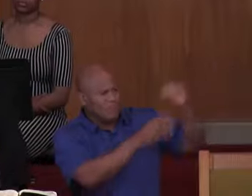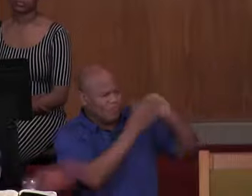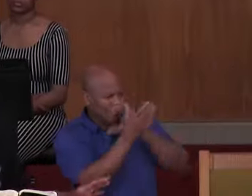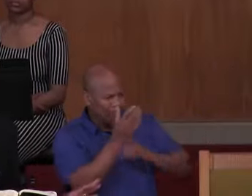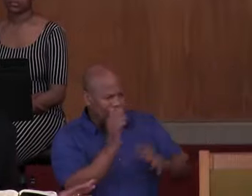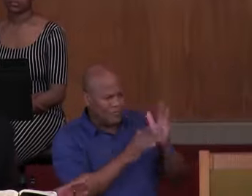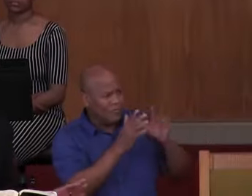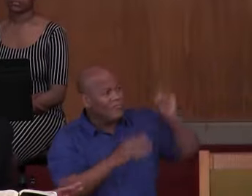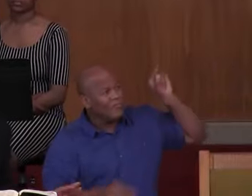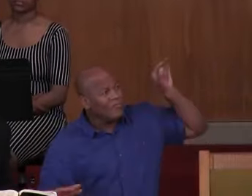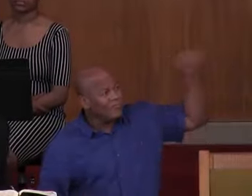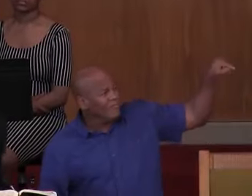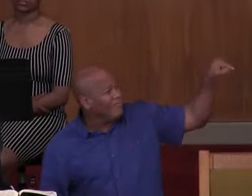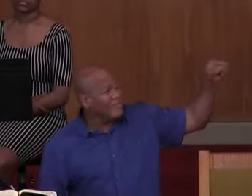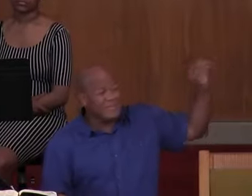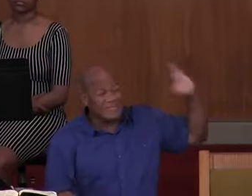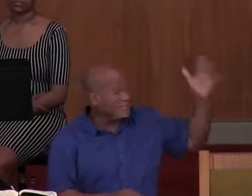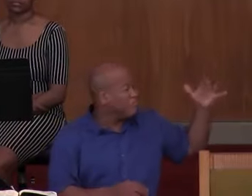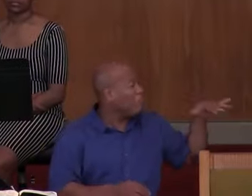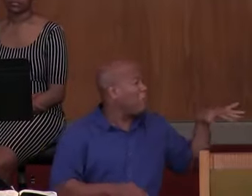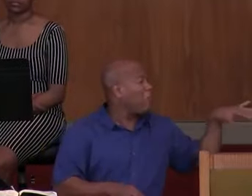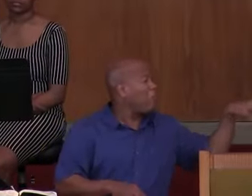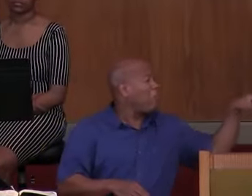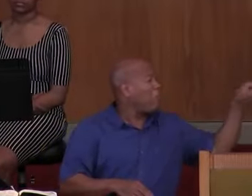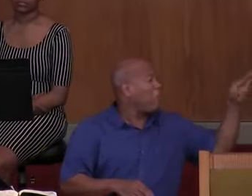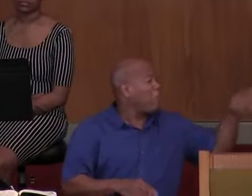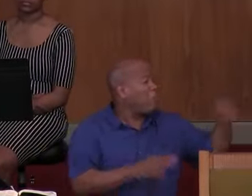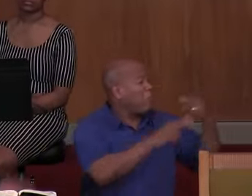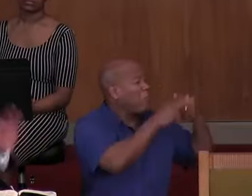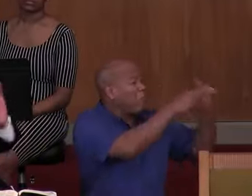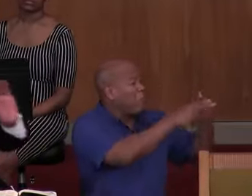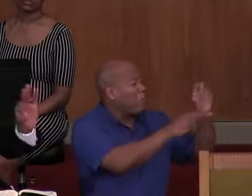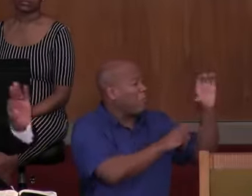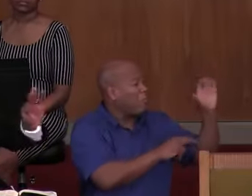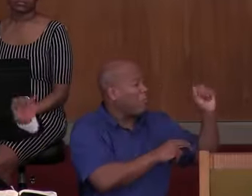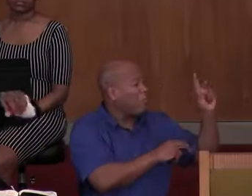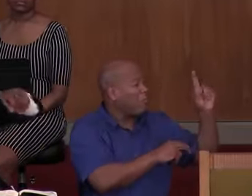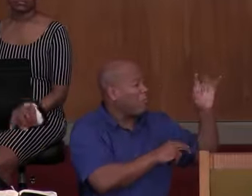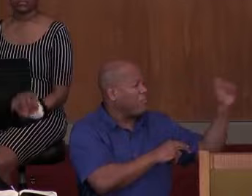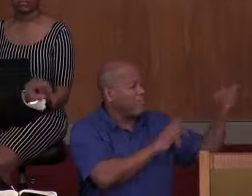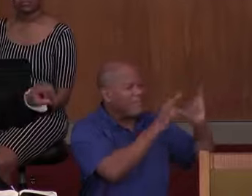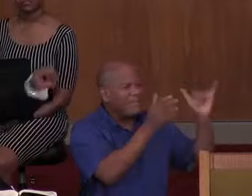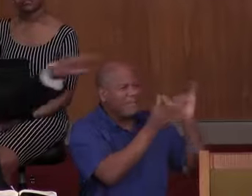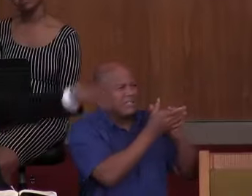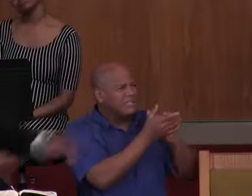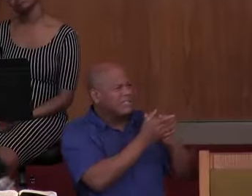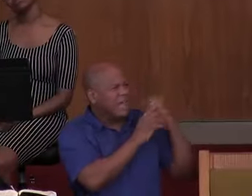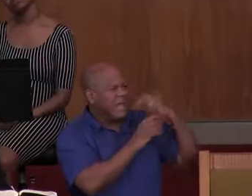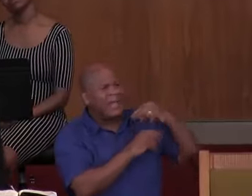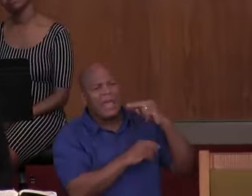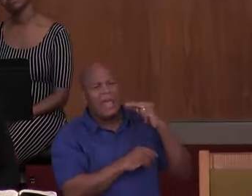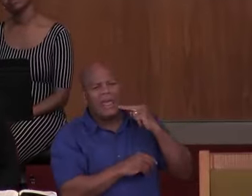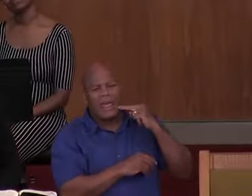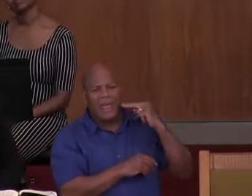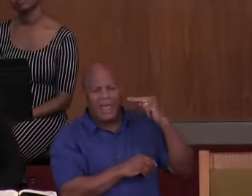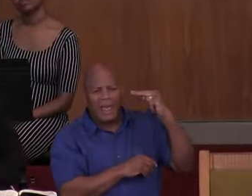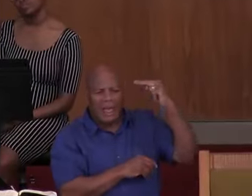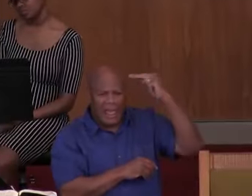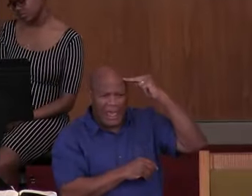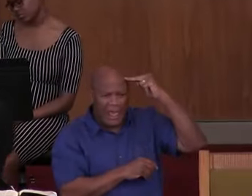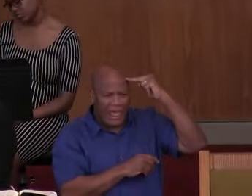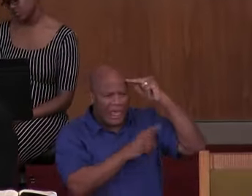Jesus. It didn't even look like much. They call it Mount Calvary, but it was more like a skull-shaped hill. On a